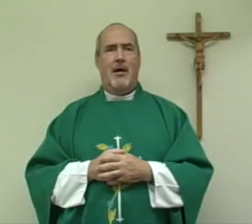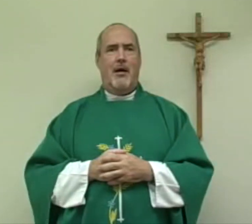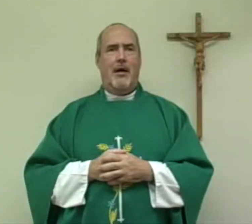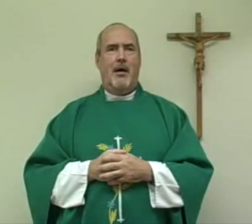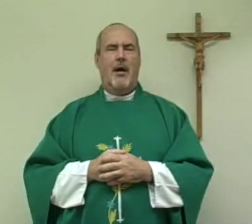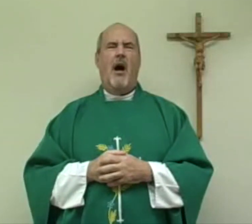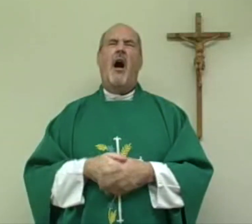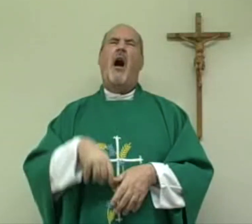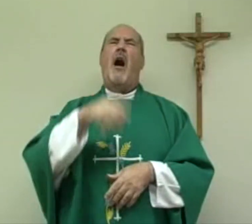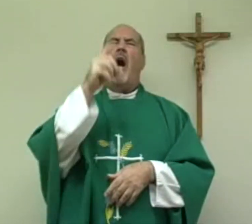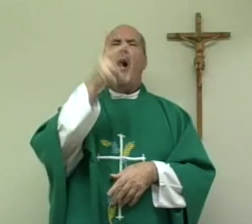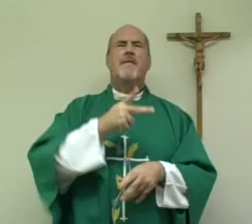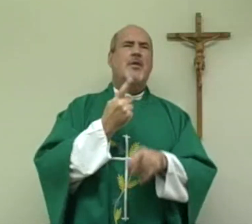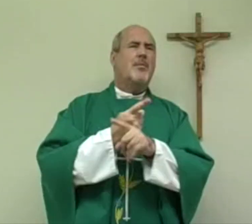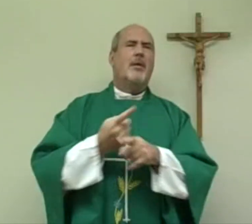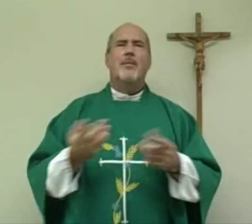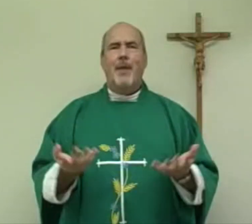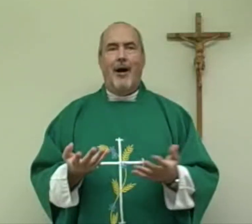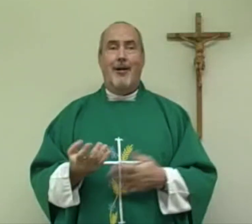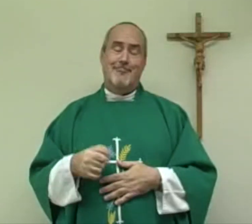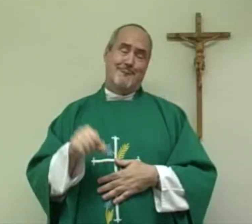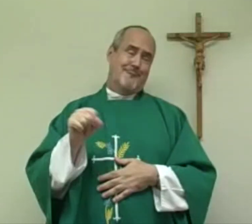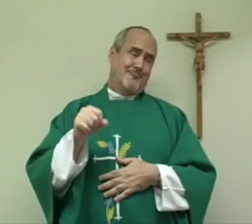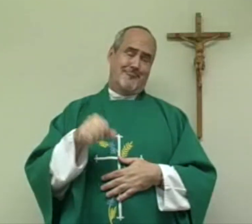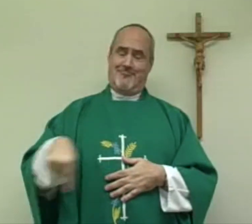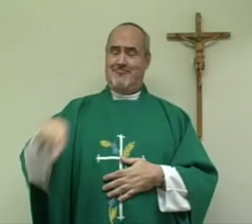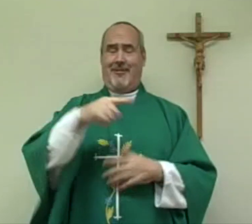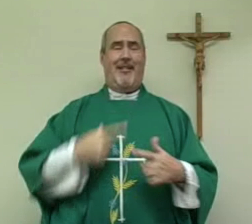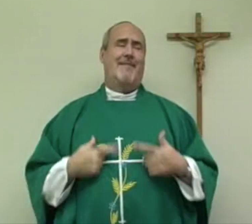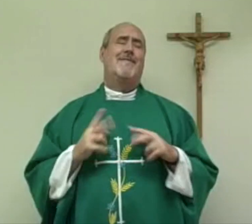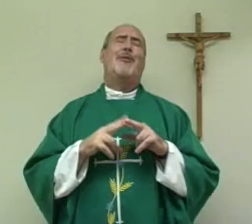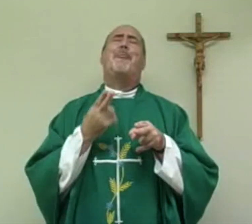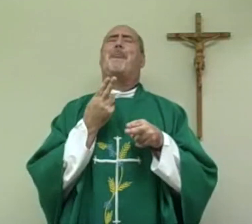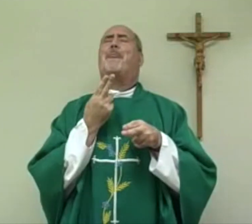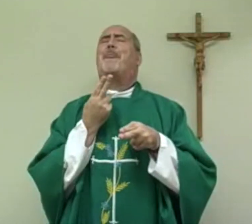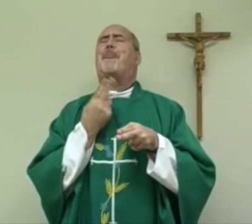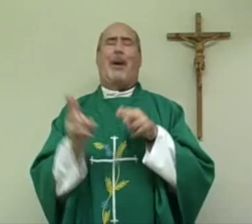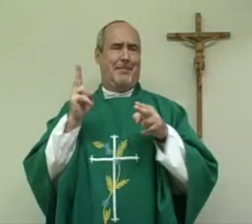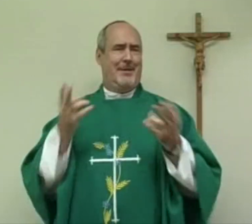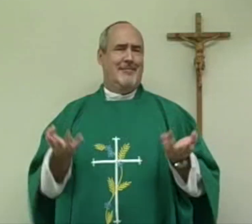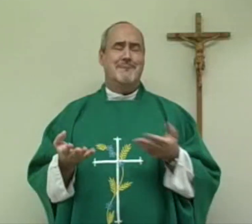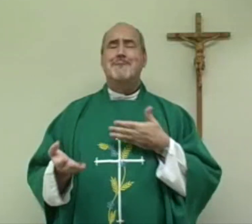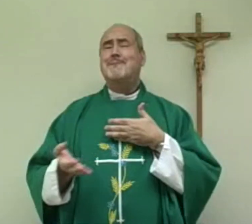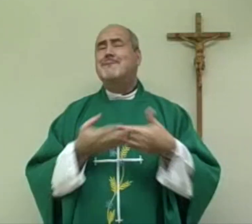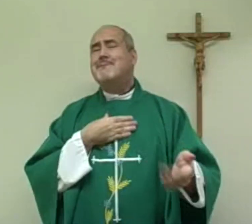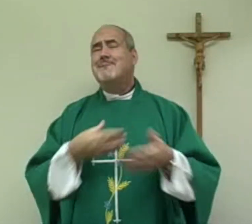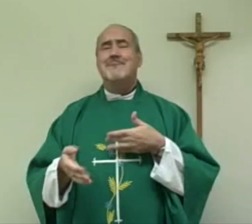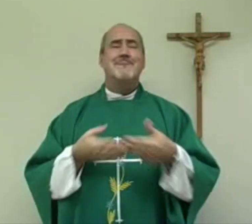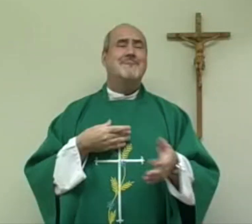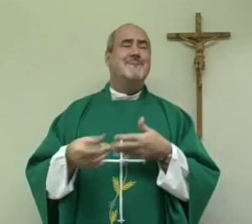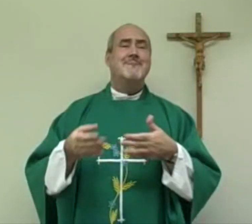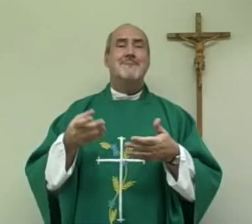half correct, half incorrect. The half correct part is absolutely life is